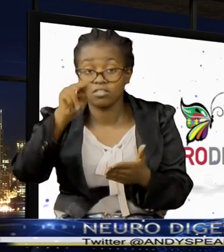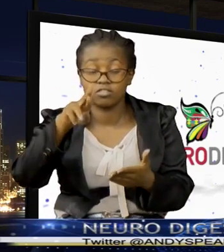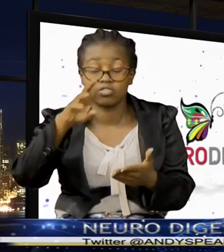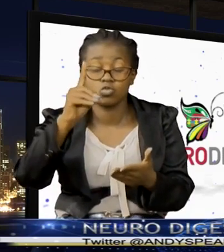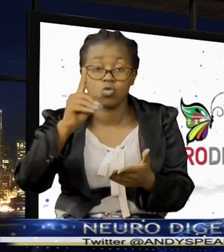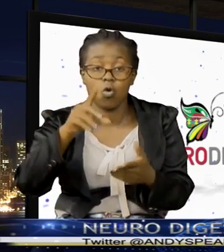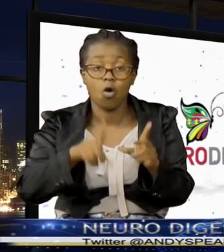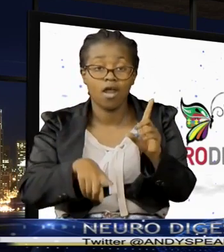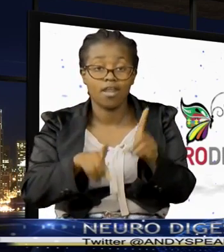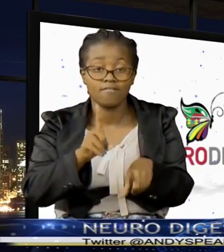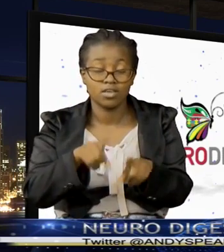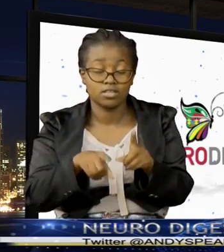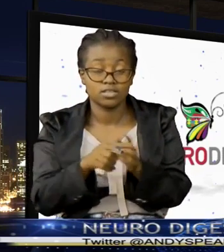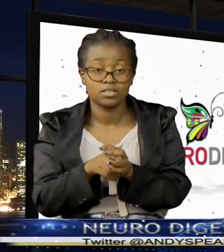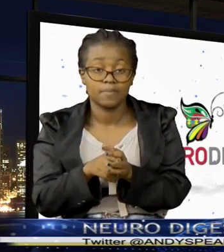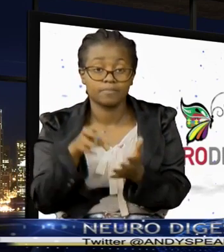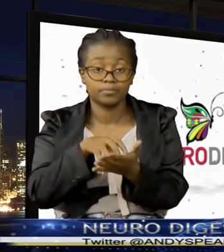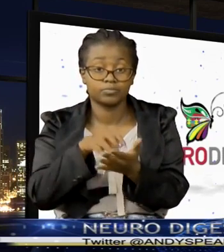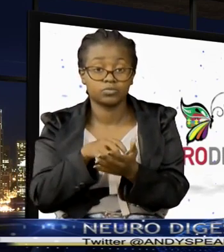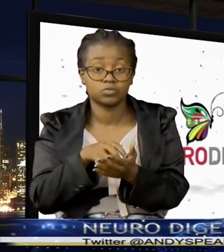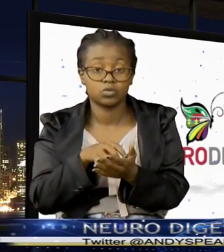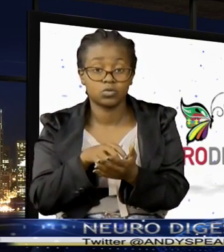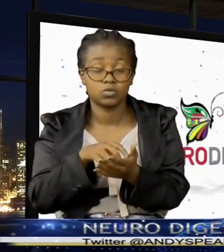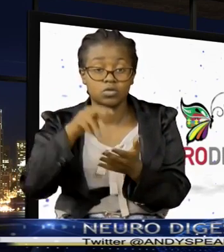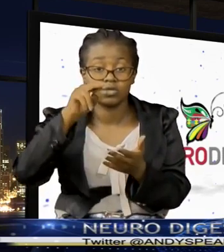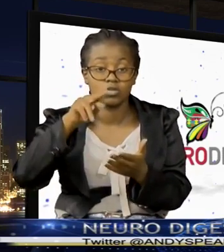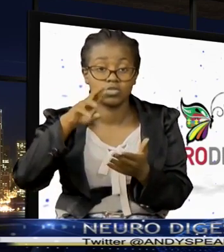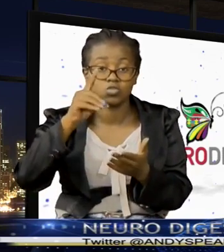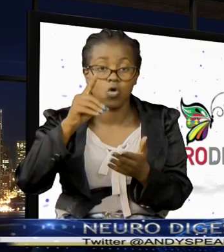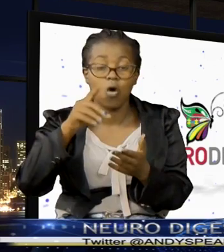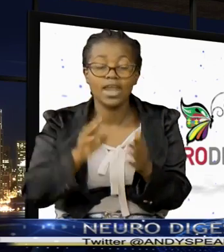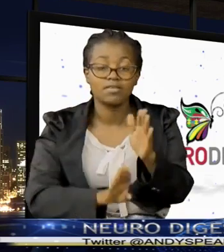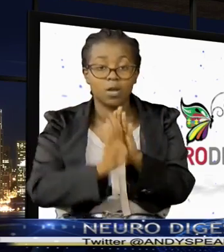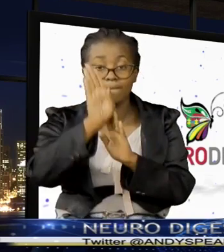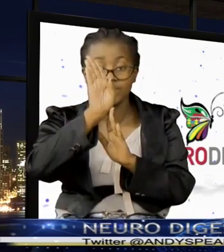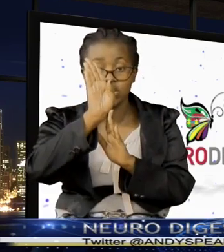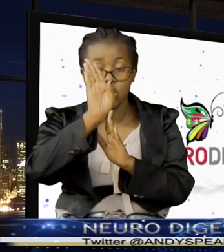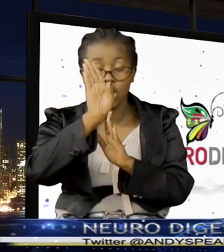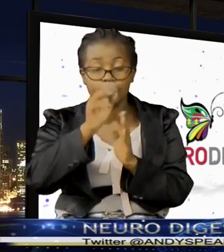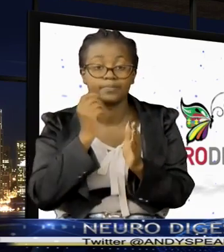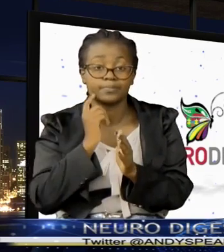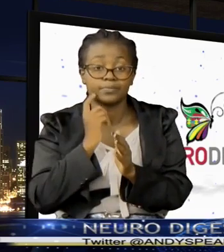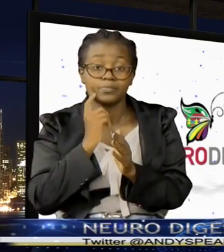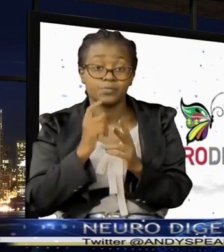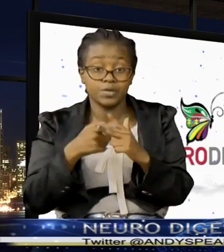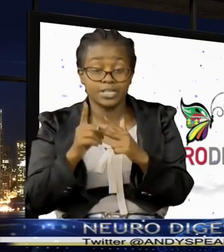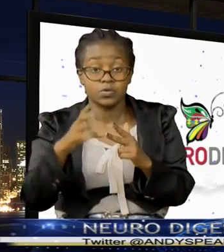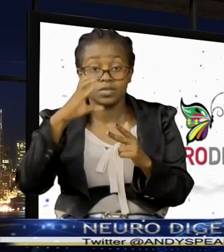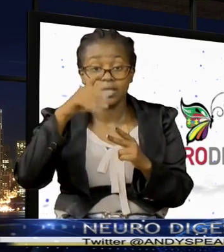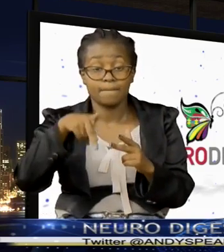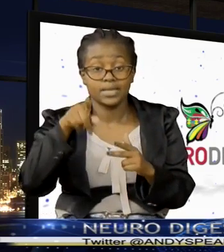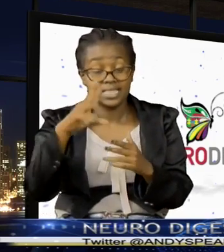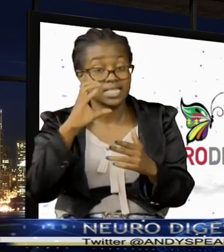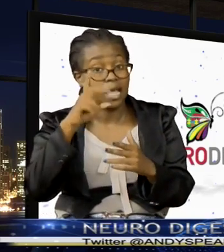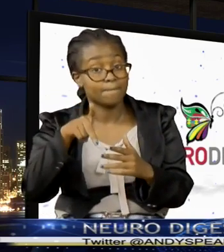neurodiverse conditions, as we call it, neurodevelopmental disorders. So we'll start with cerebral palsy.